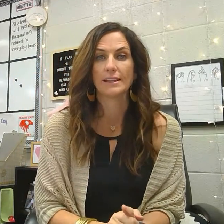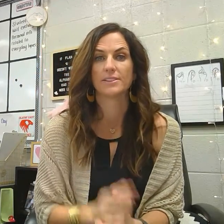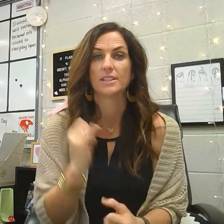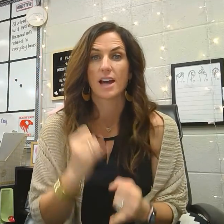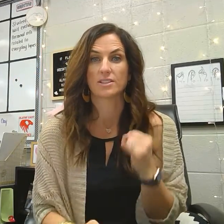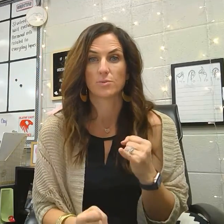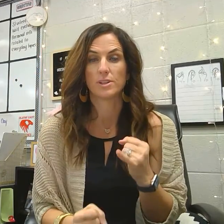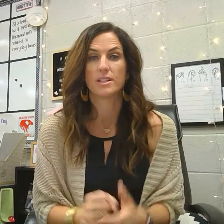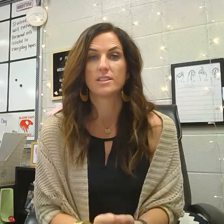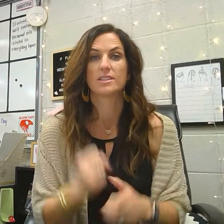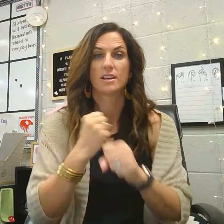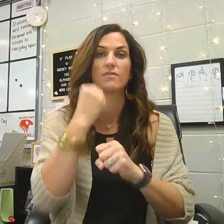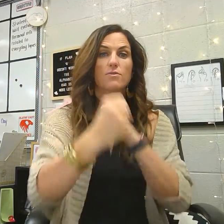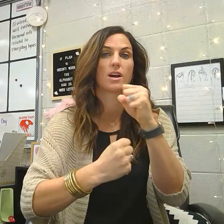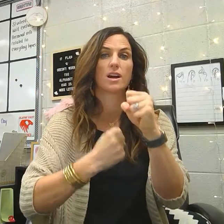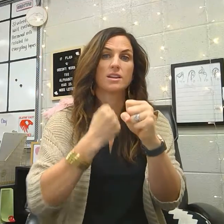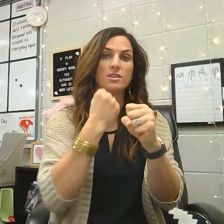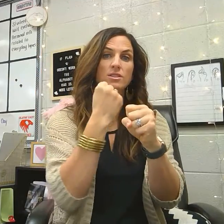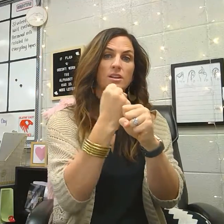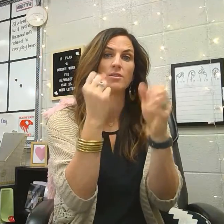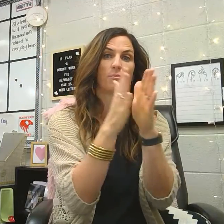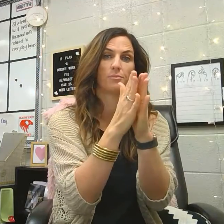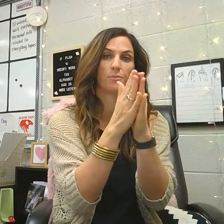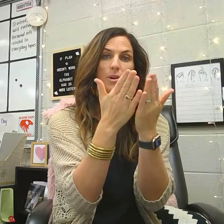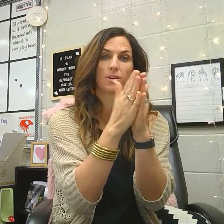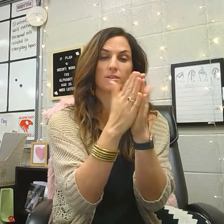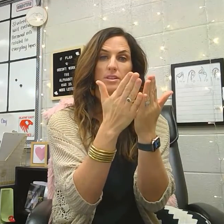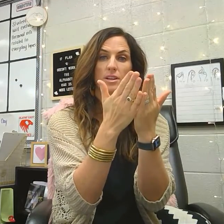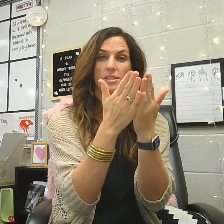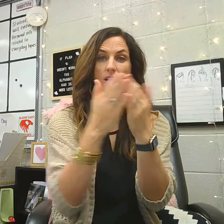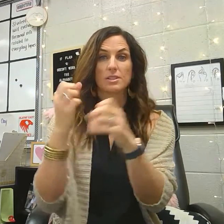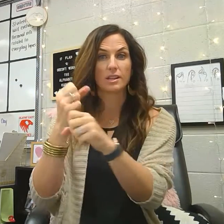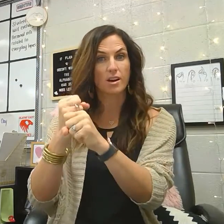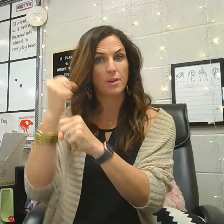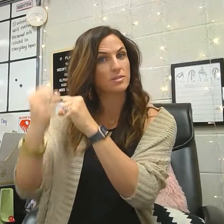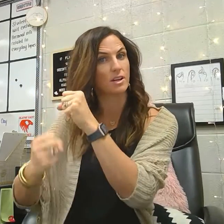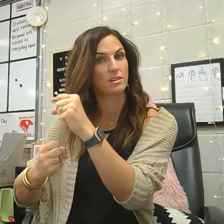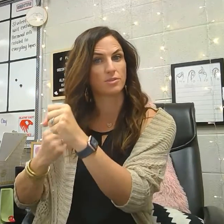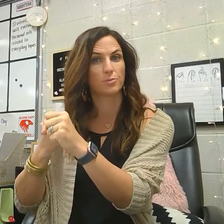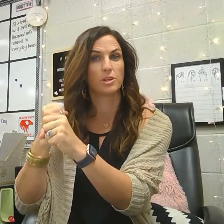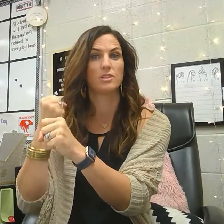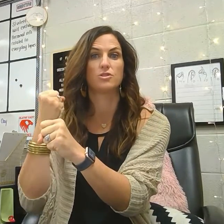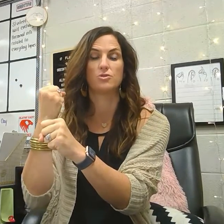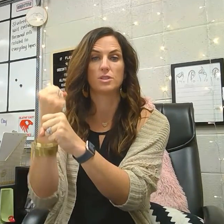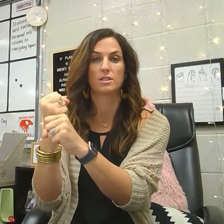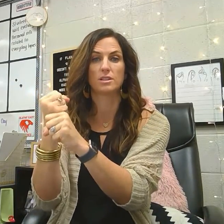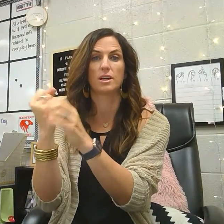And the last one is the sign for a year book. So it's a compound sign. You're putting the 2 signs